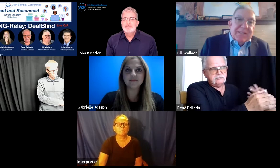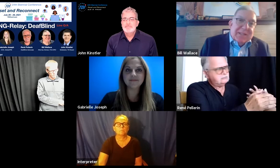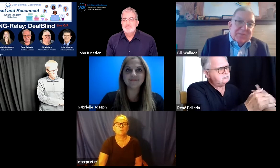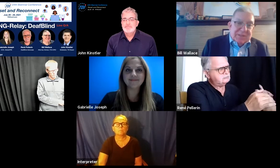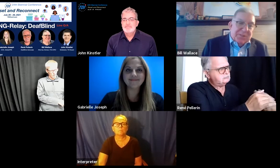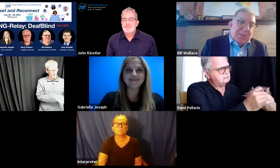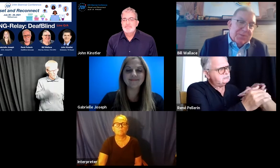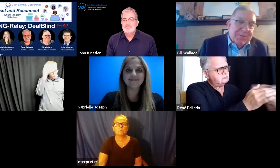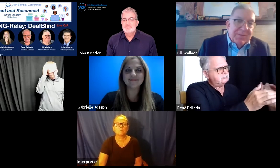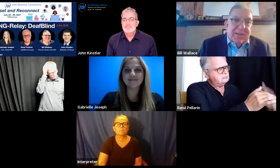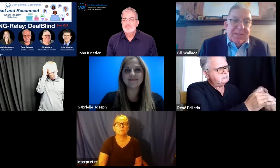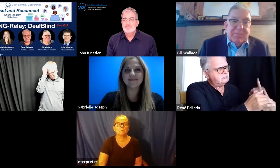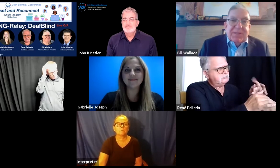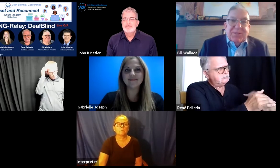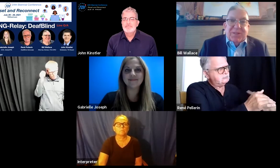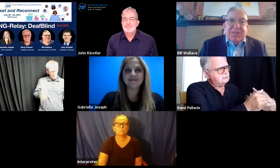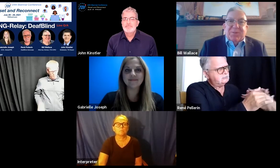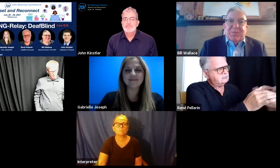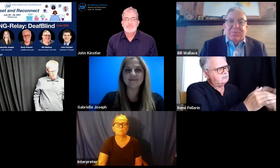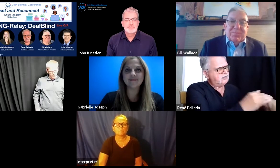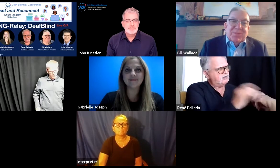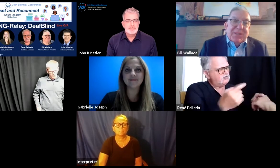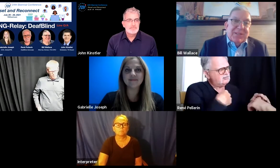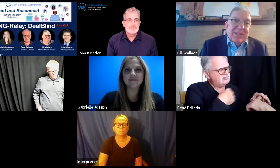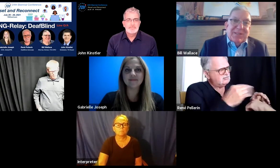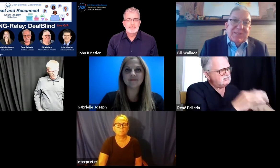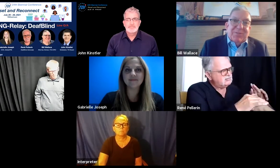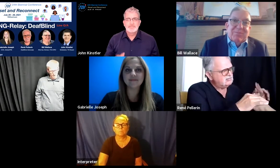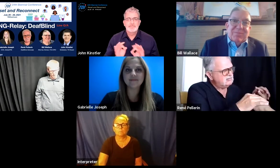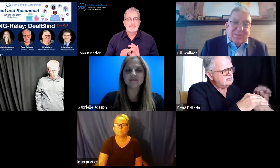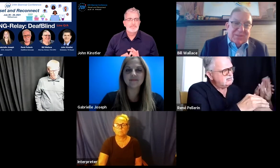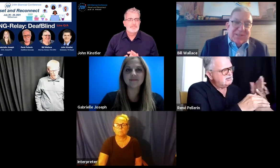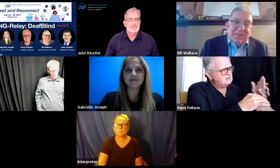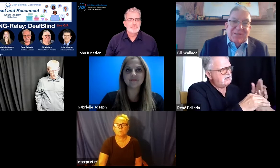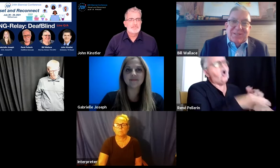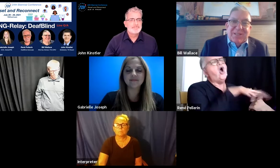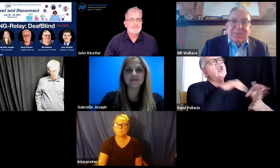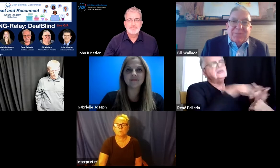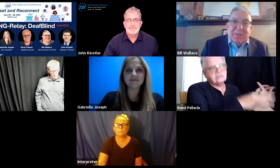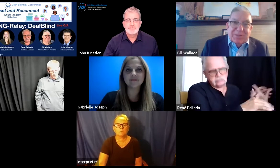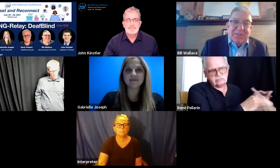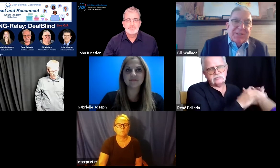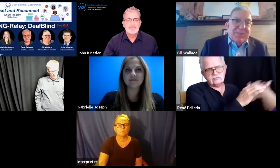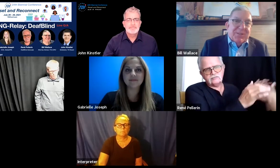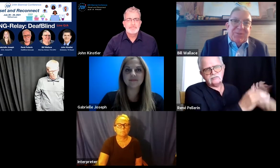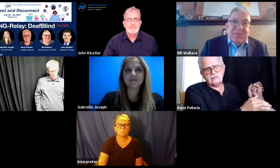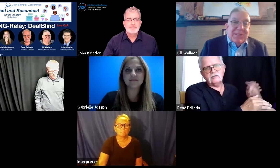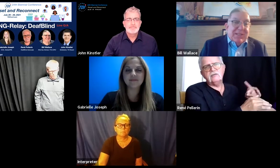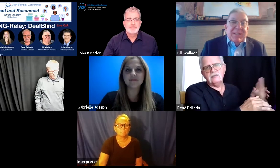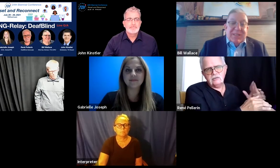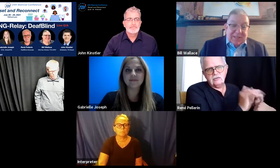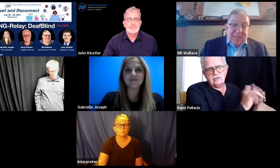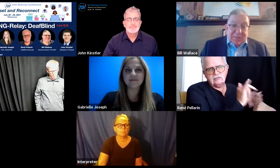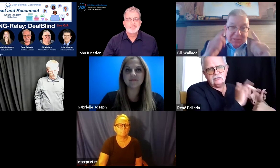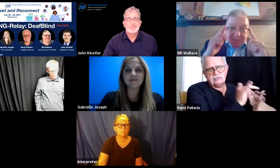Hi, this is Bill. I'd just like to say that I think Gabrielle's ideas are interesting.